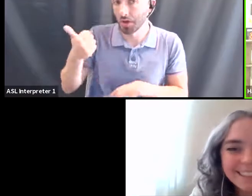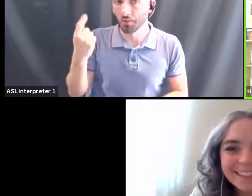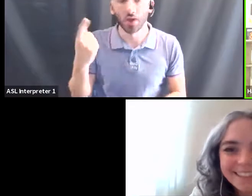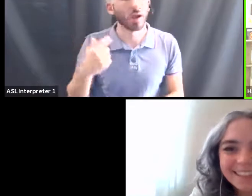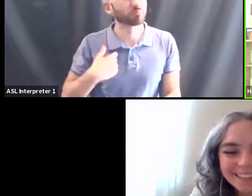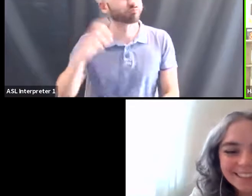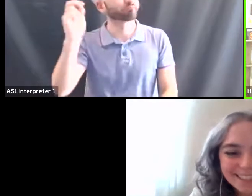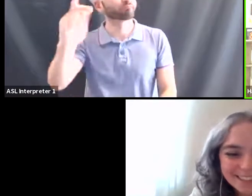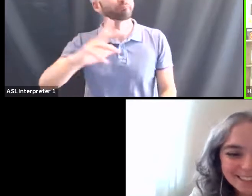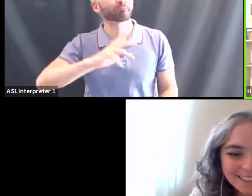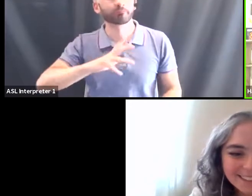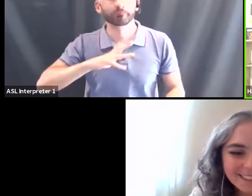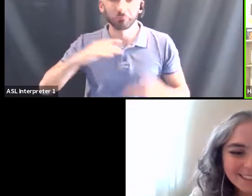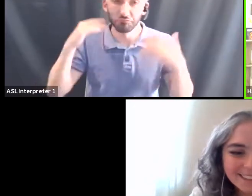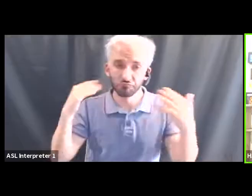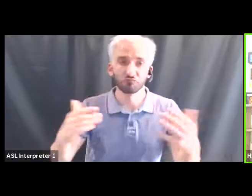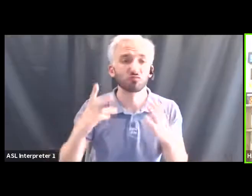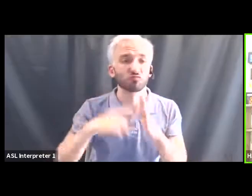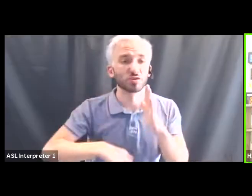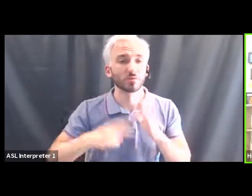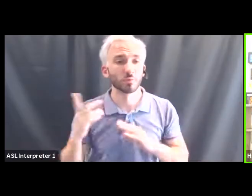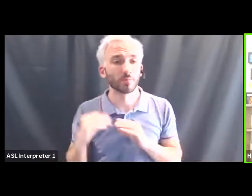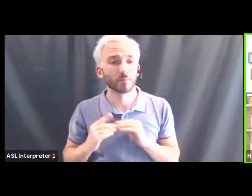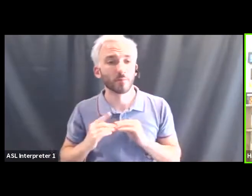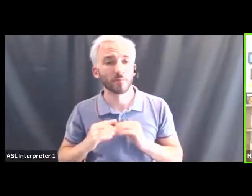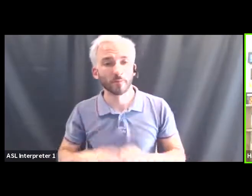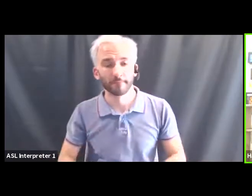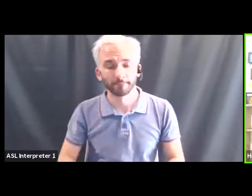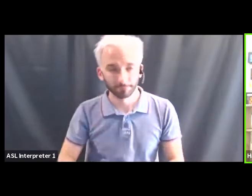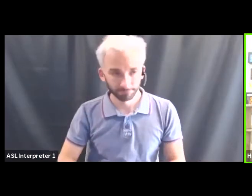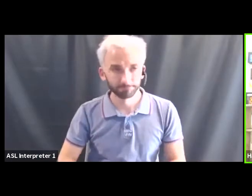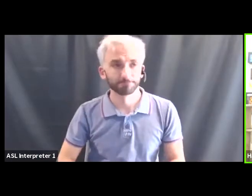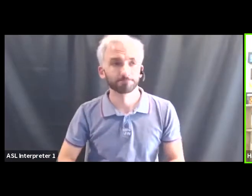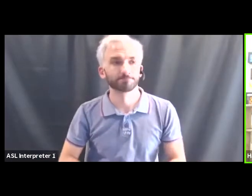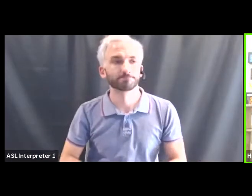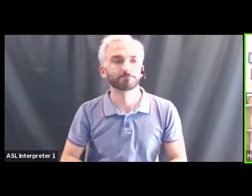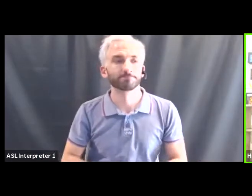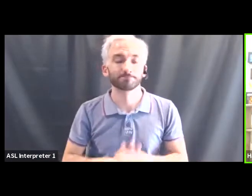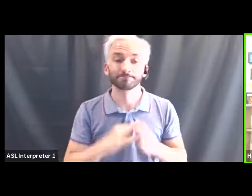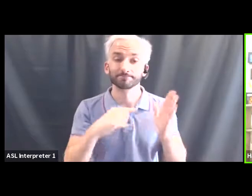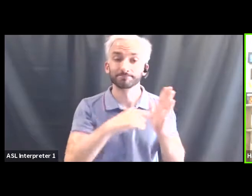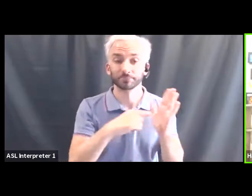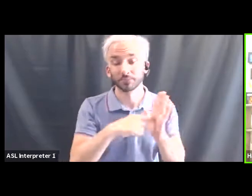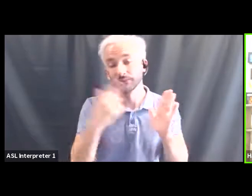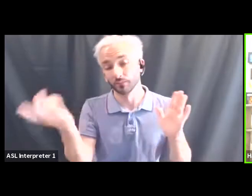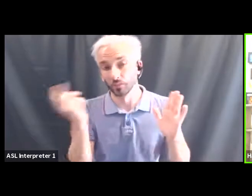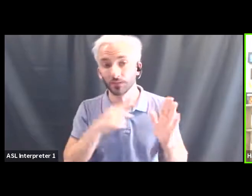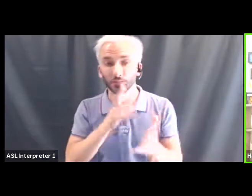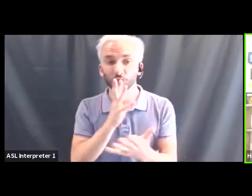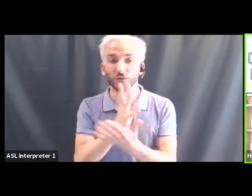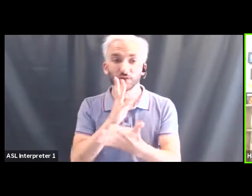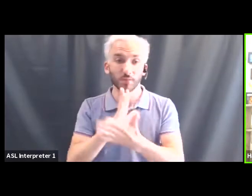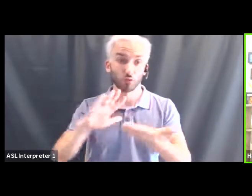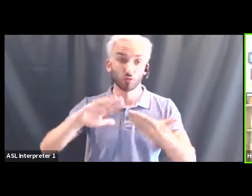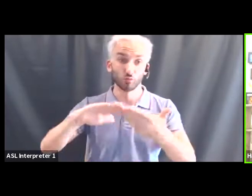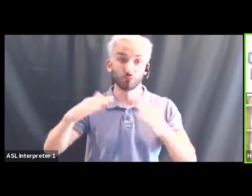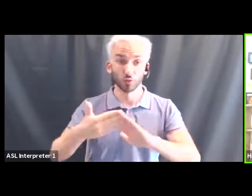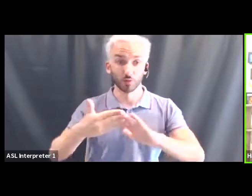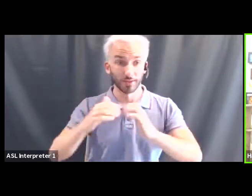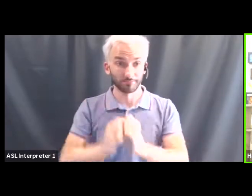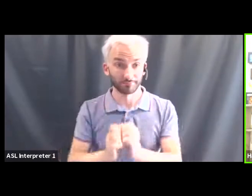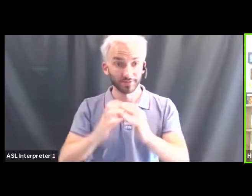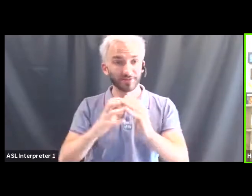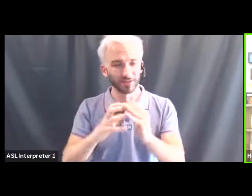one more. And this one, we're talking about community building. So talk about